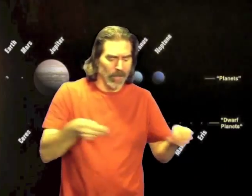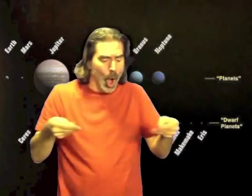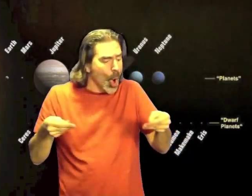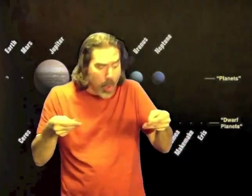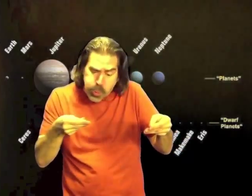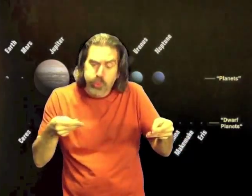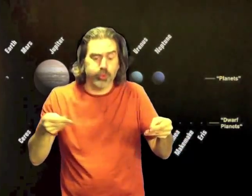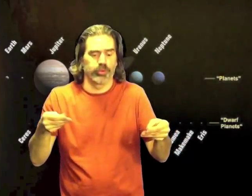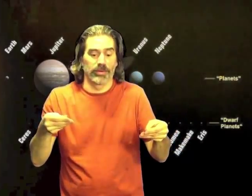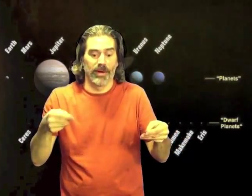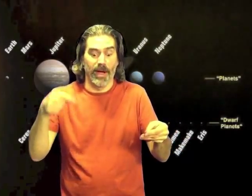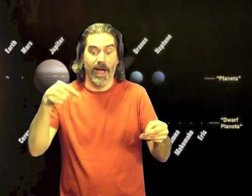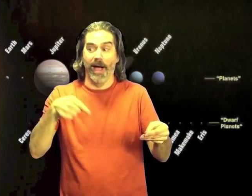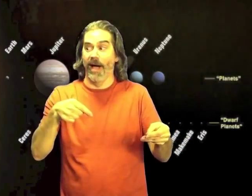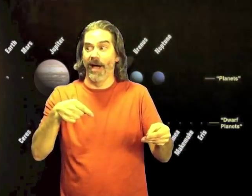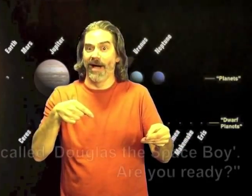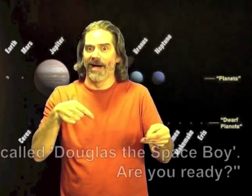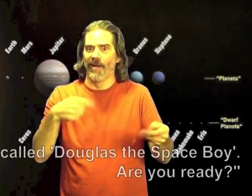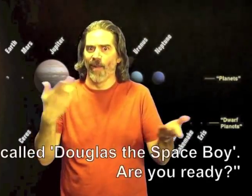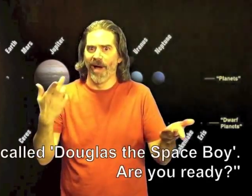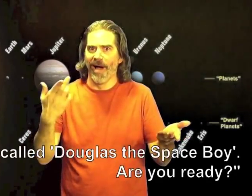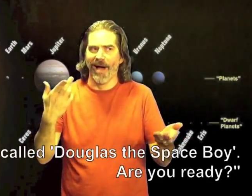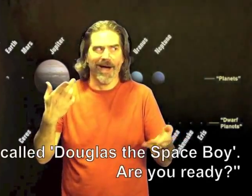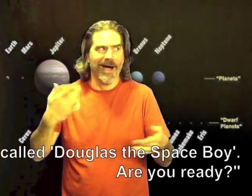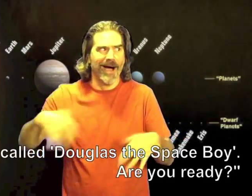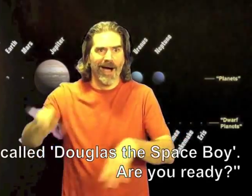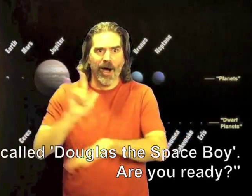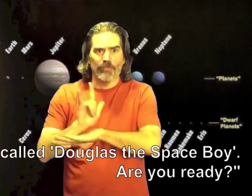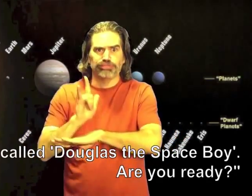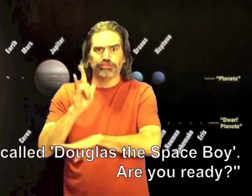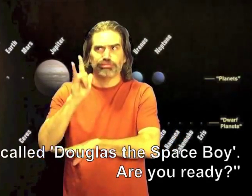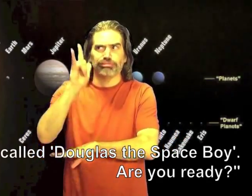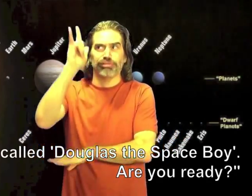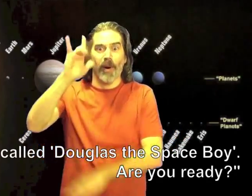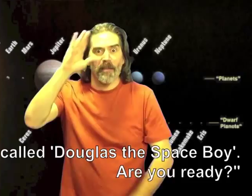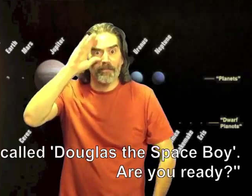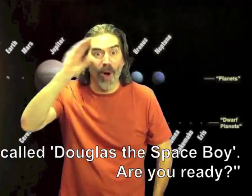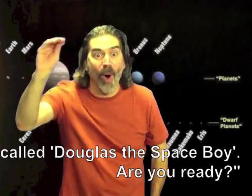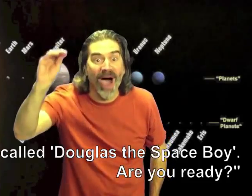And this book is titled, Douglas the Space Boy.